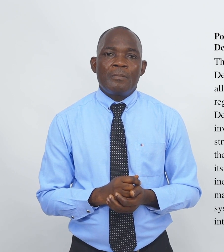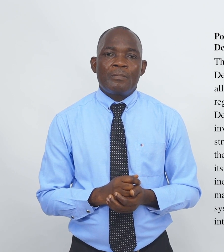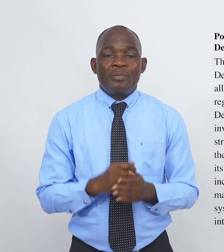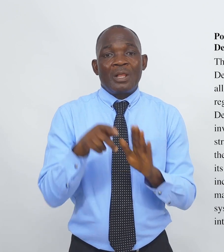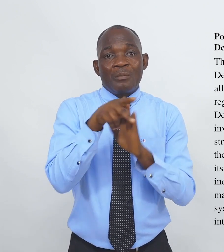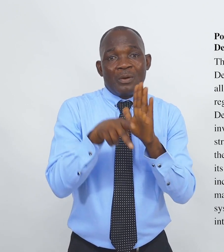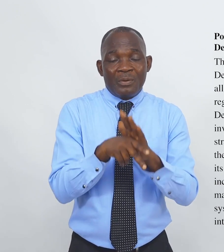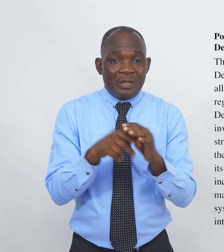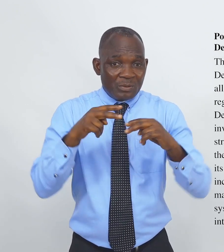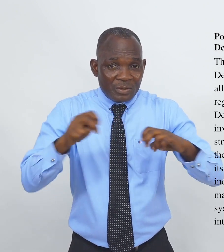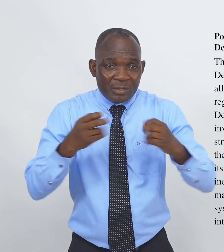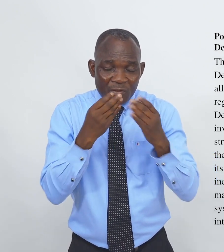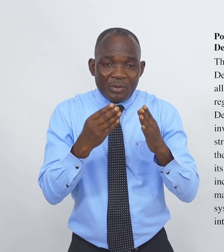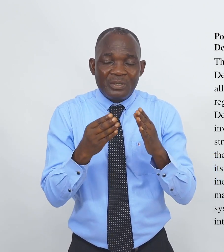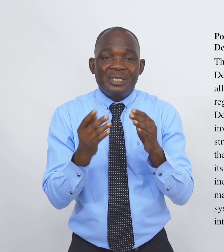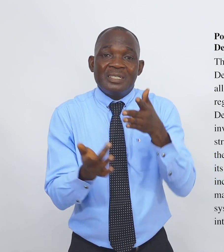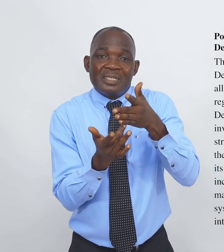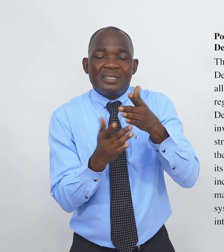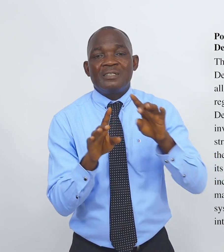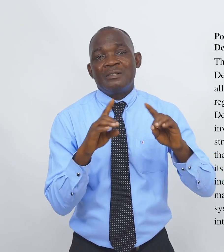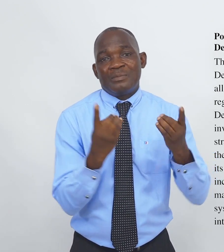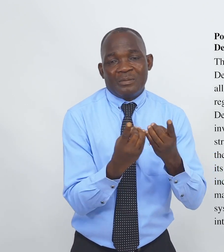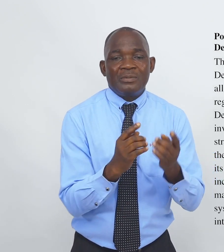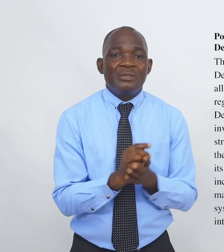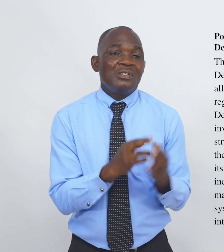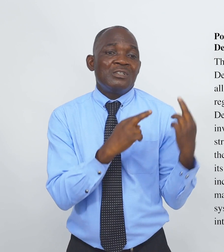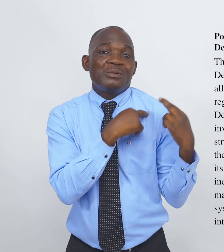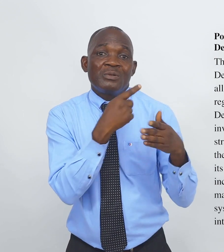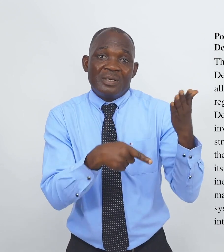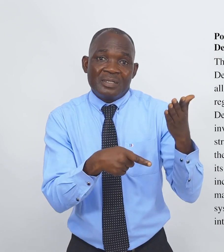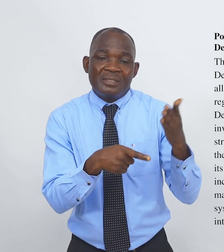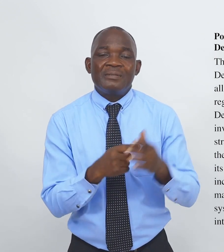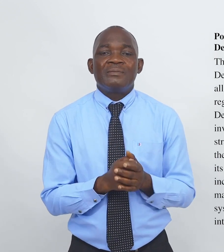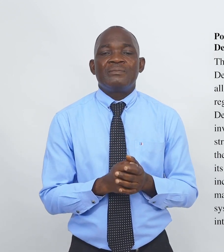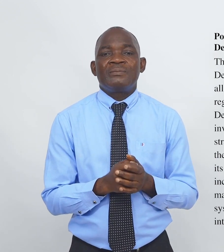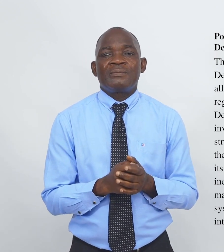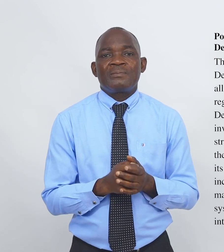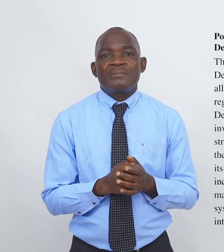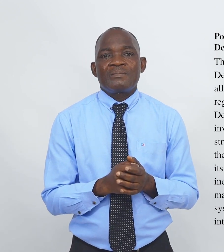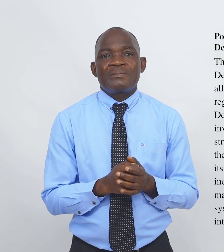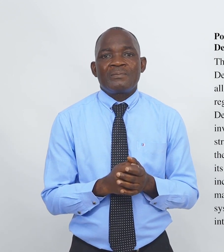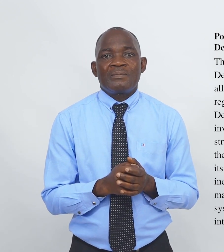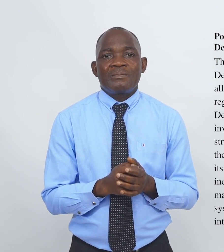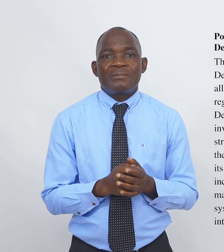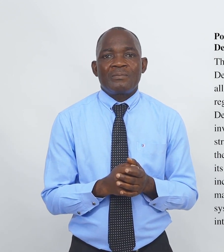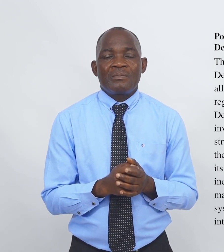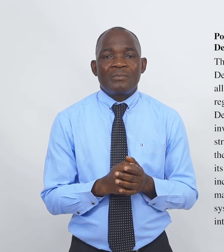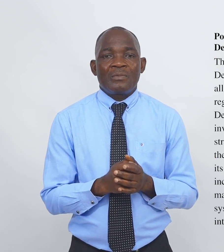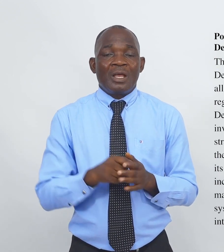Policy Research and Information Technology Department. Responsibilities or activities. The Policy Research